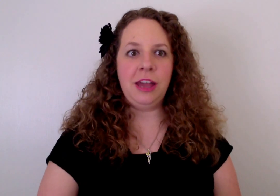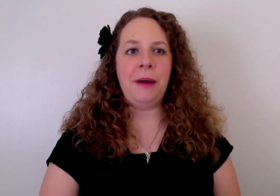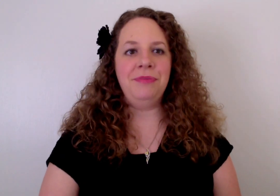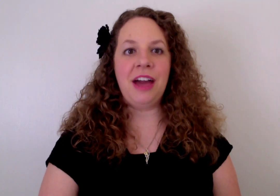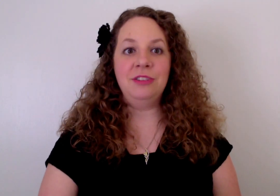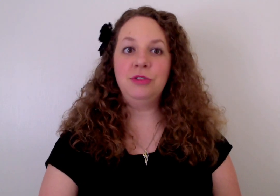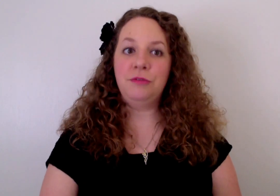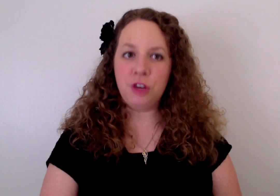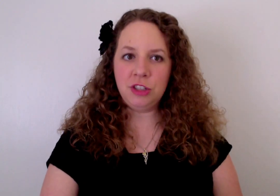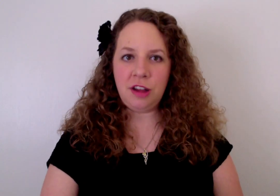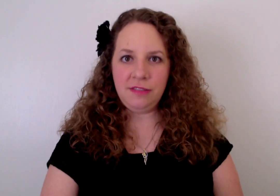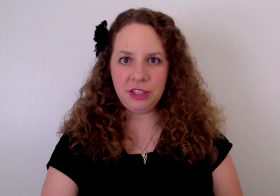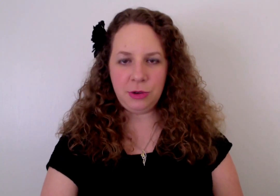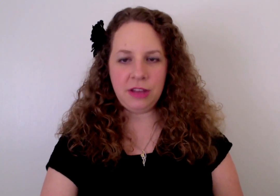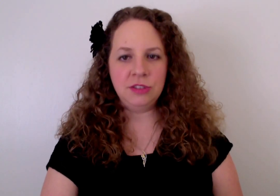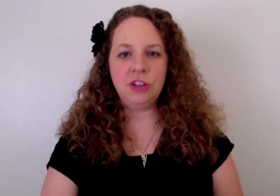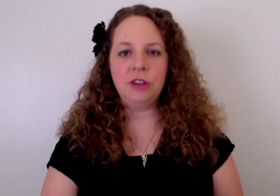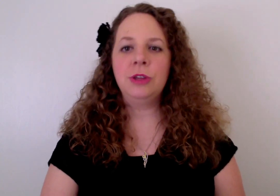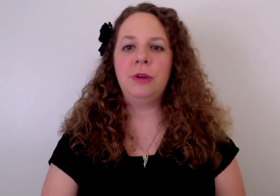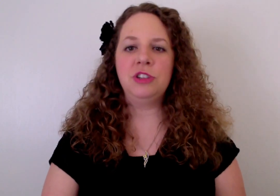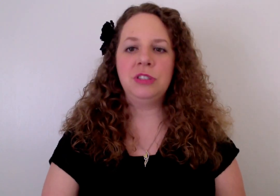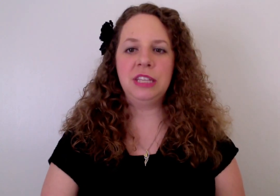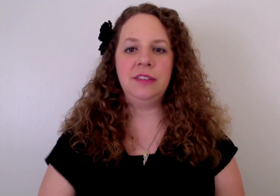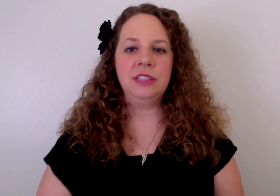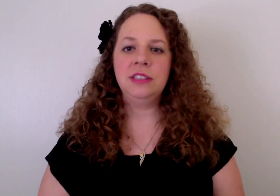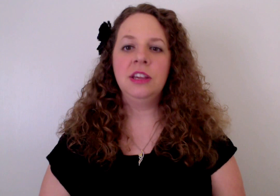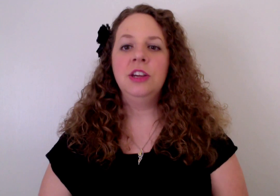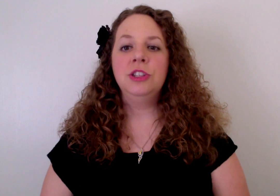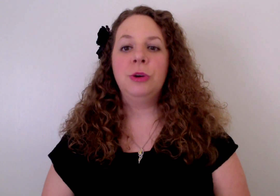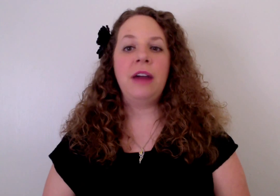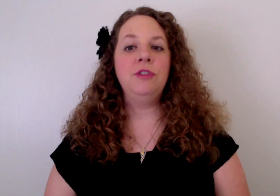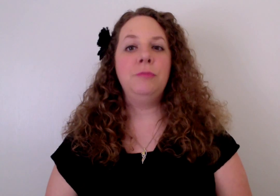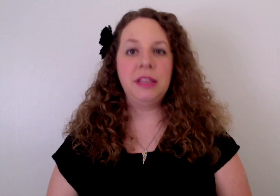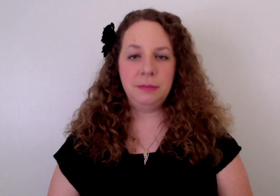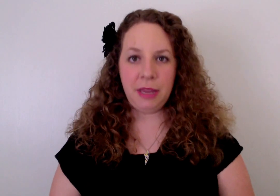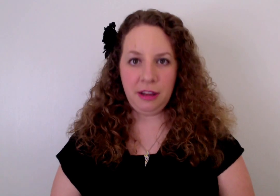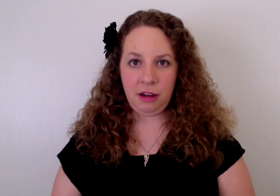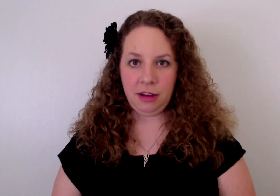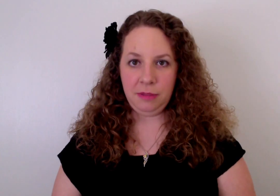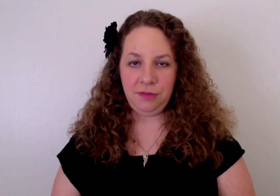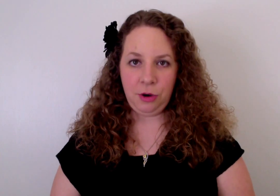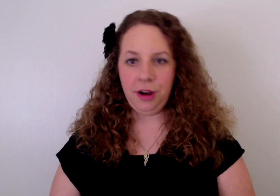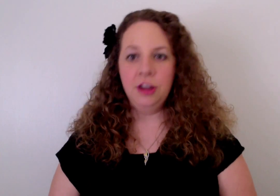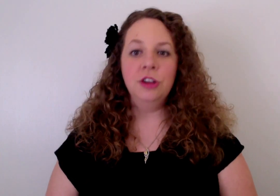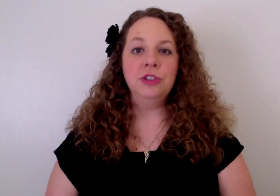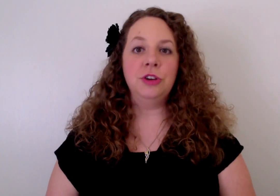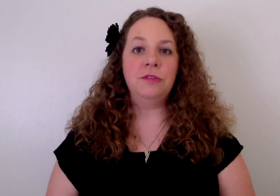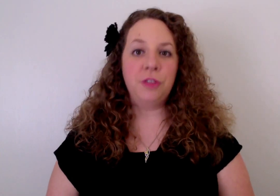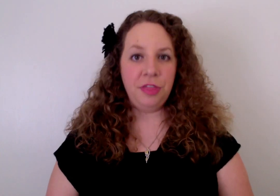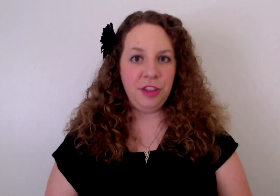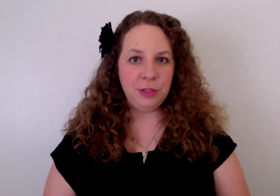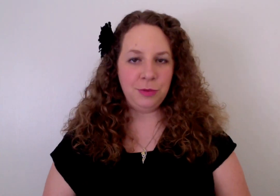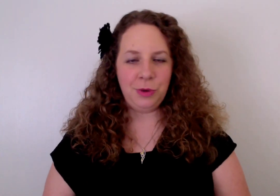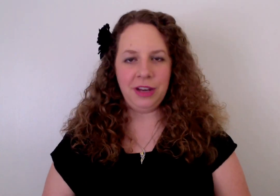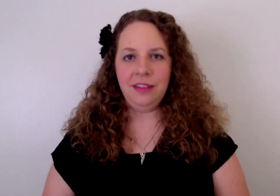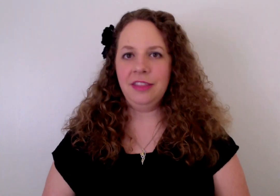about that. So first off, let's go ahead and start with the questions it gives us. So have you been to Benihana before? So for this one, thinking